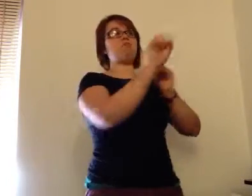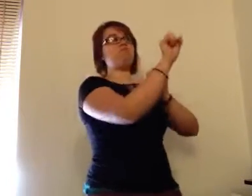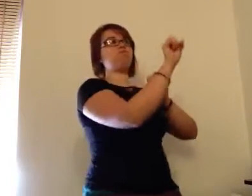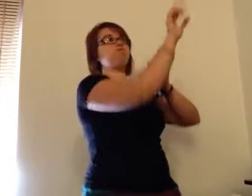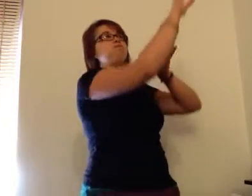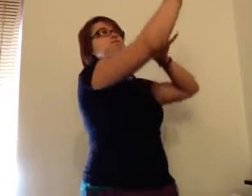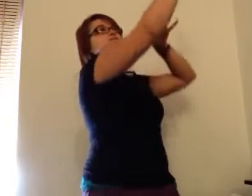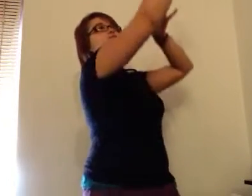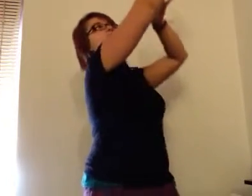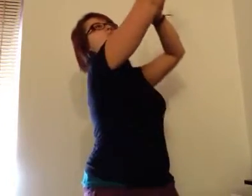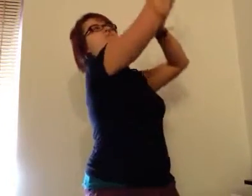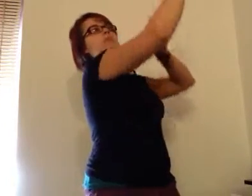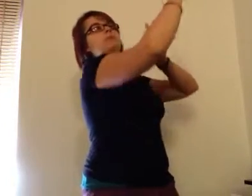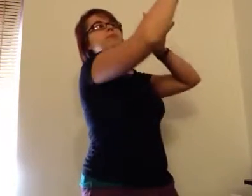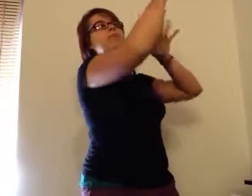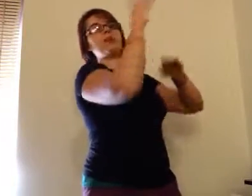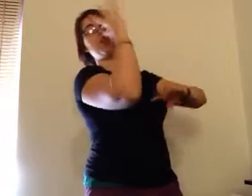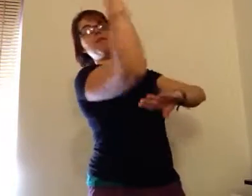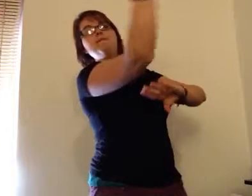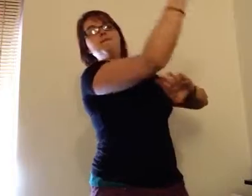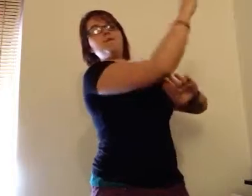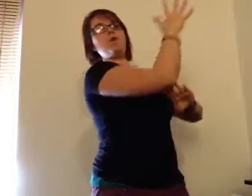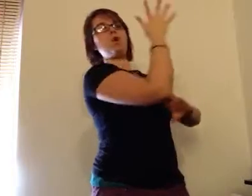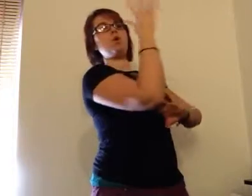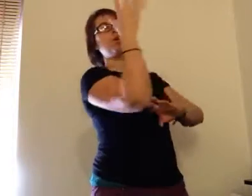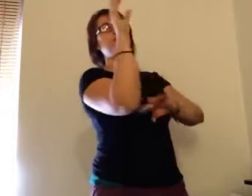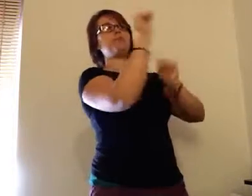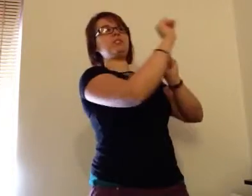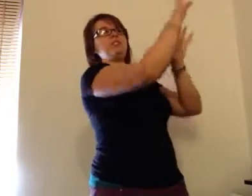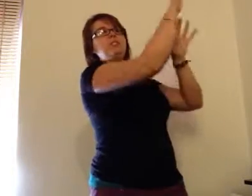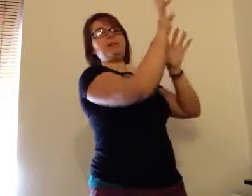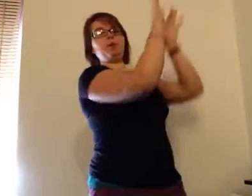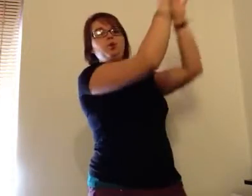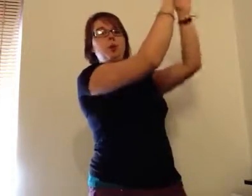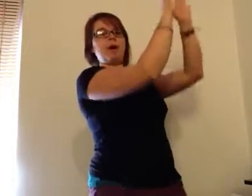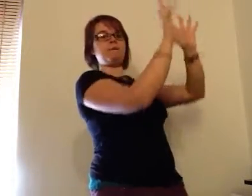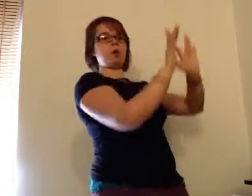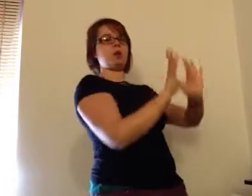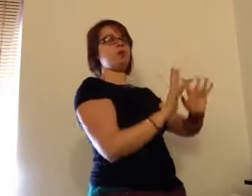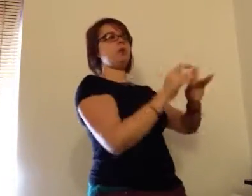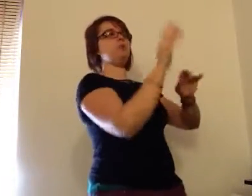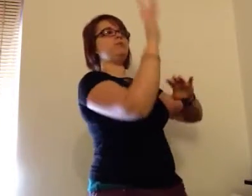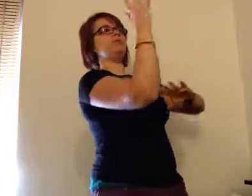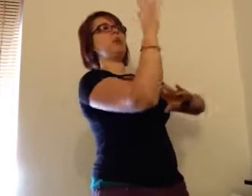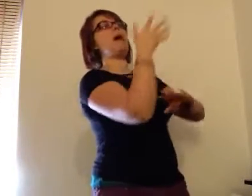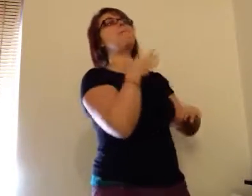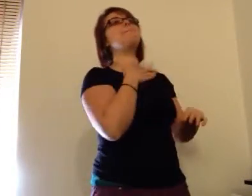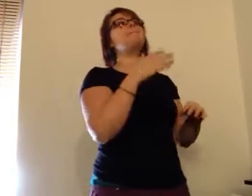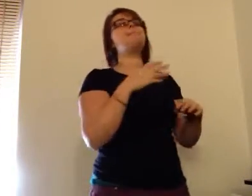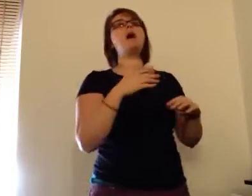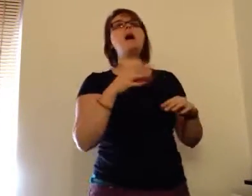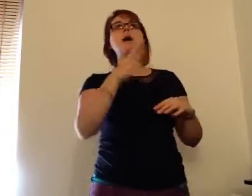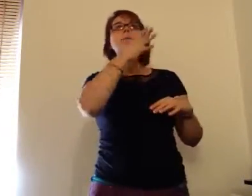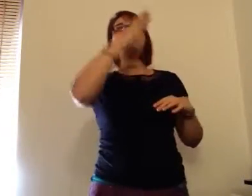And there was a steep gravel hill that my parents had a lot of trouble getting the minivans up